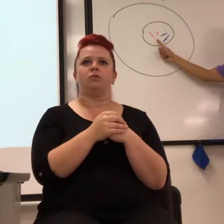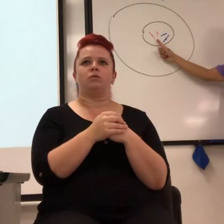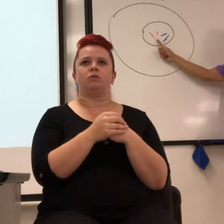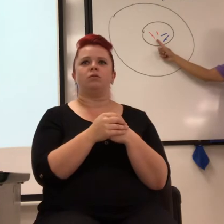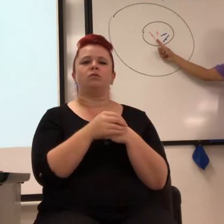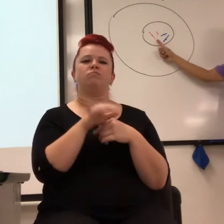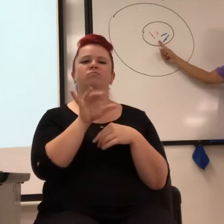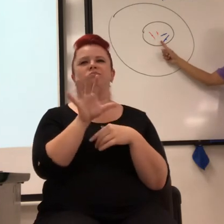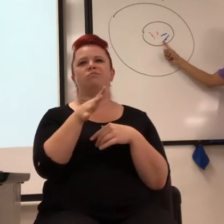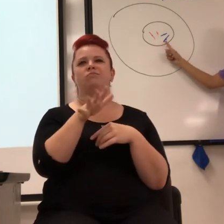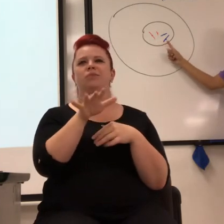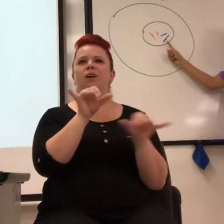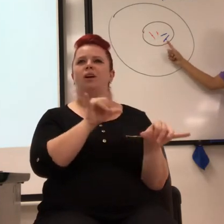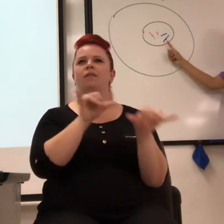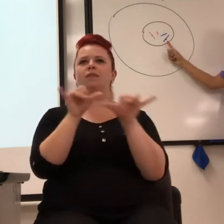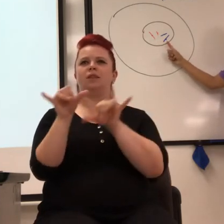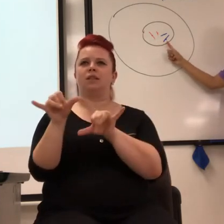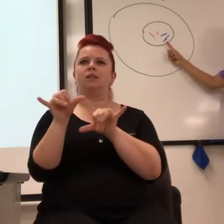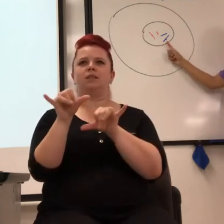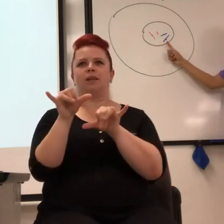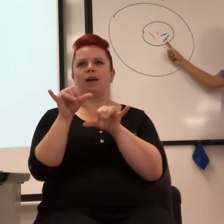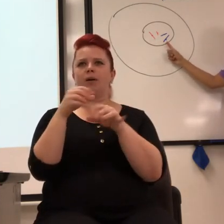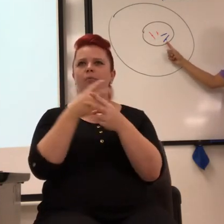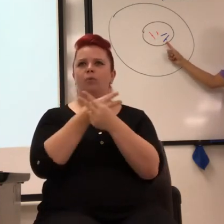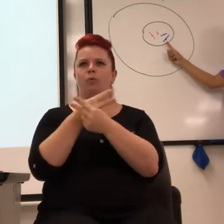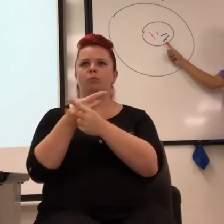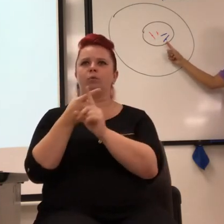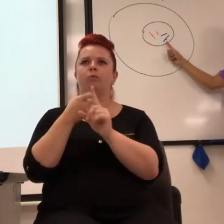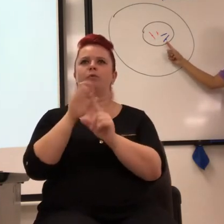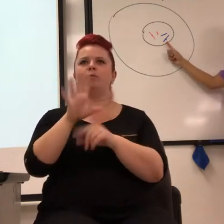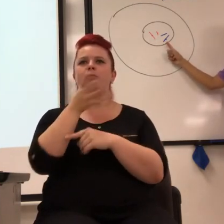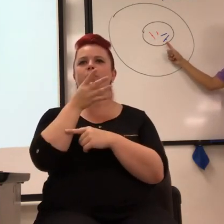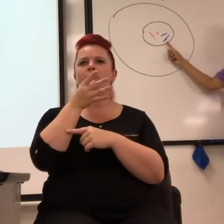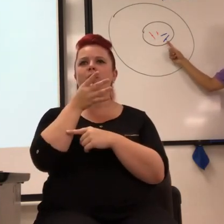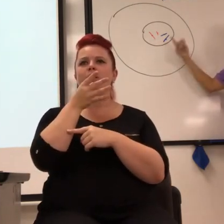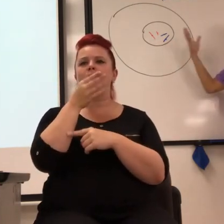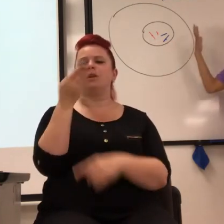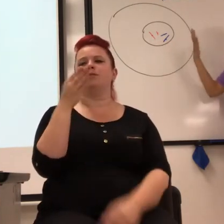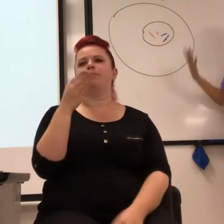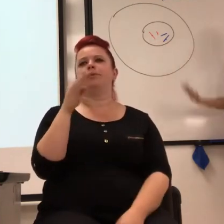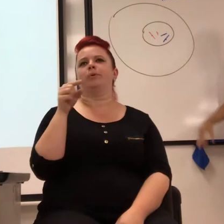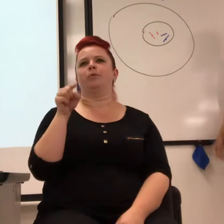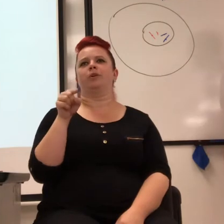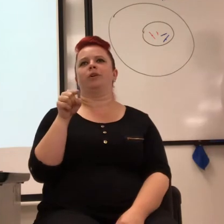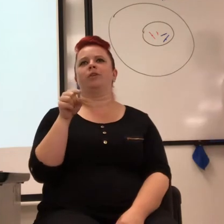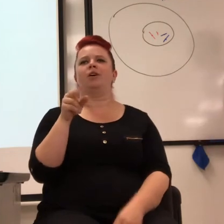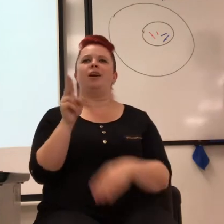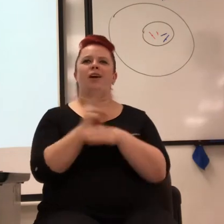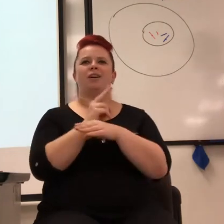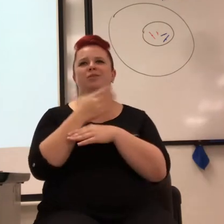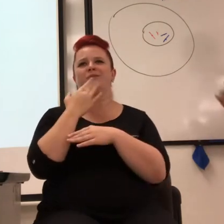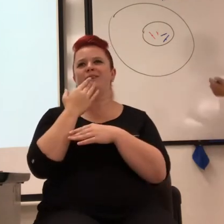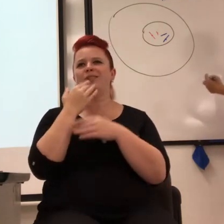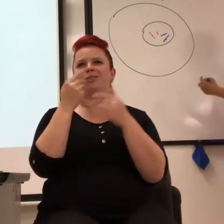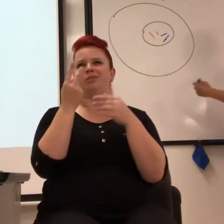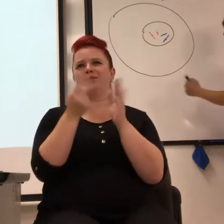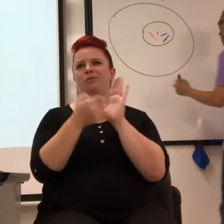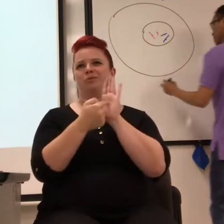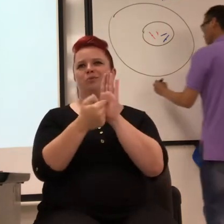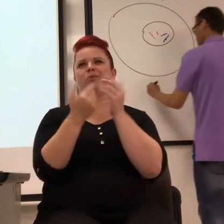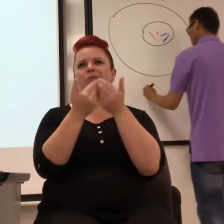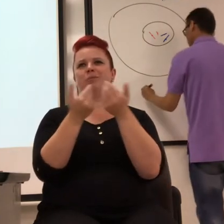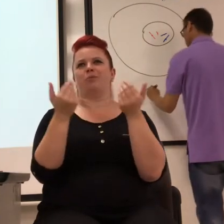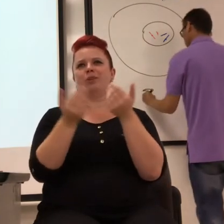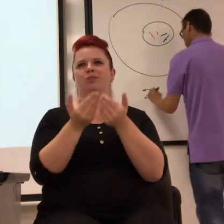is kind of the same chromosome that you got from your mom. That's blue. Okay, I just use colors to make it easy. So in this